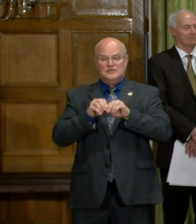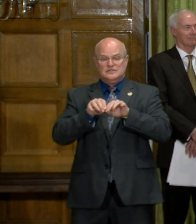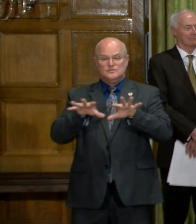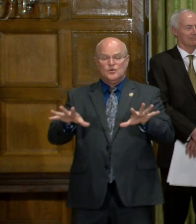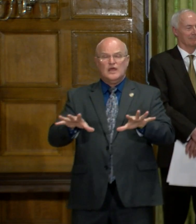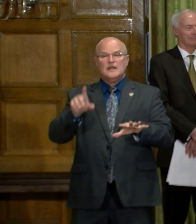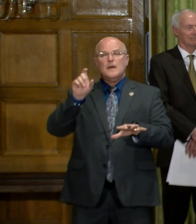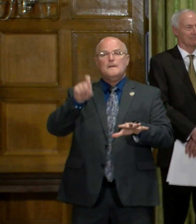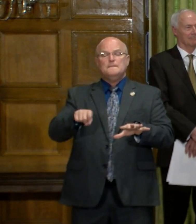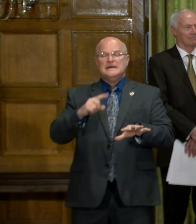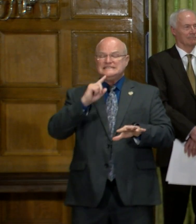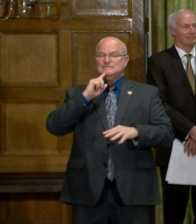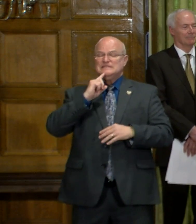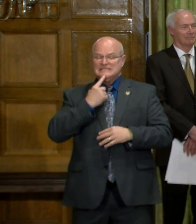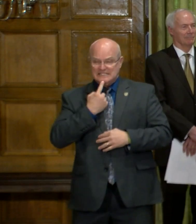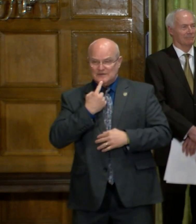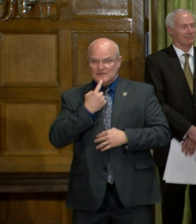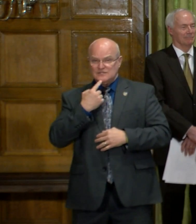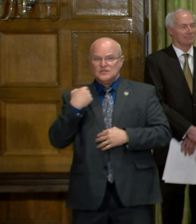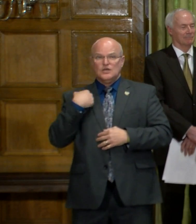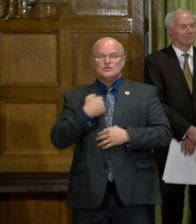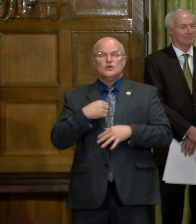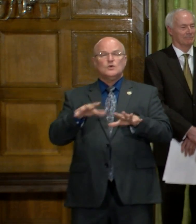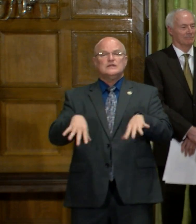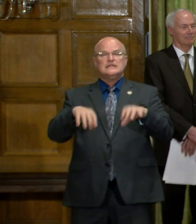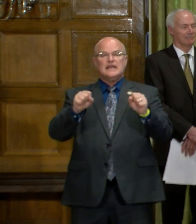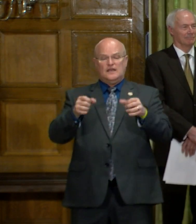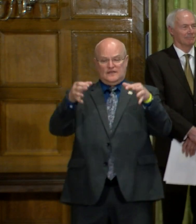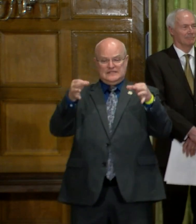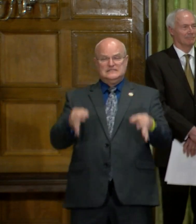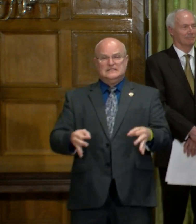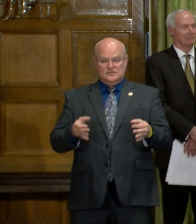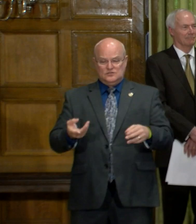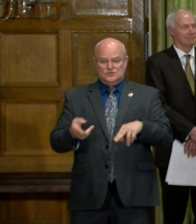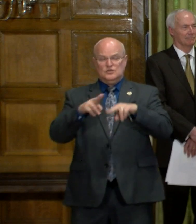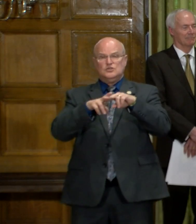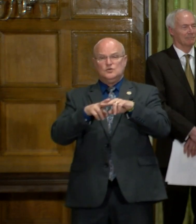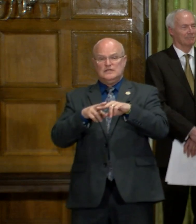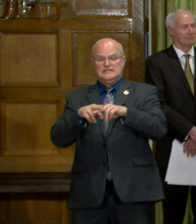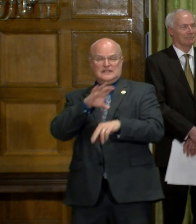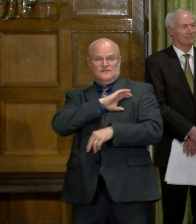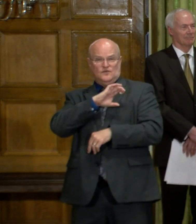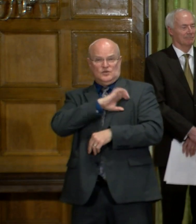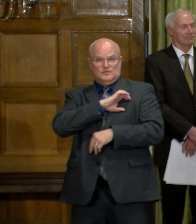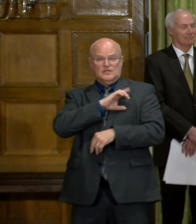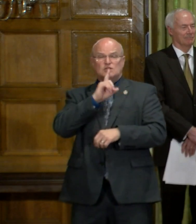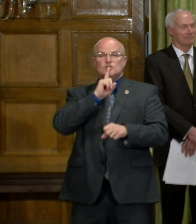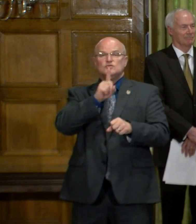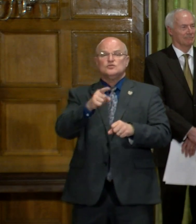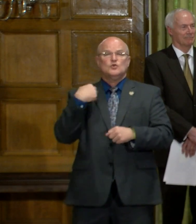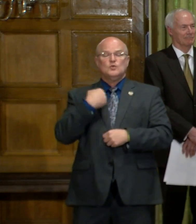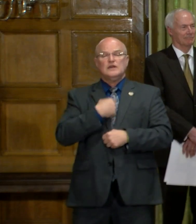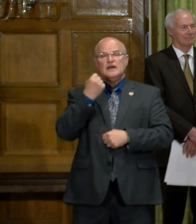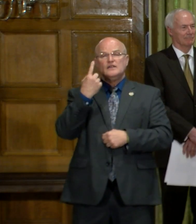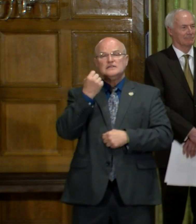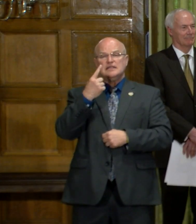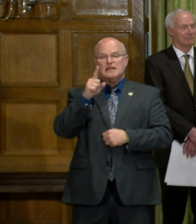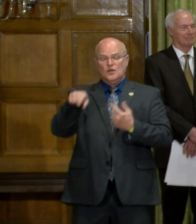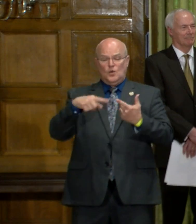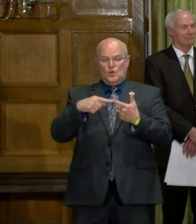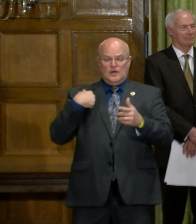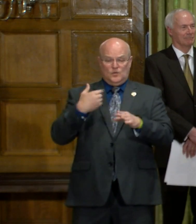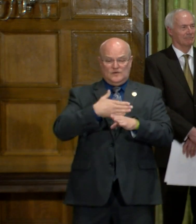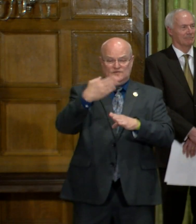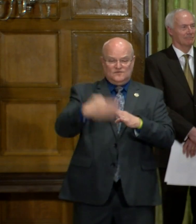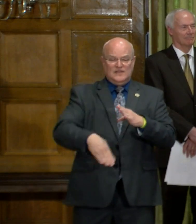We have to take this seriously. And so we're taking on the decision to increase enforcement to ensure that we all understand that when we get through this,